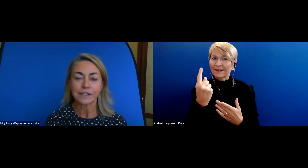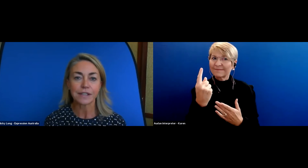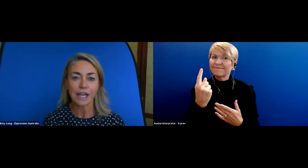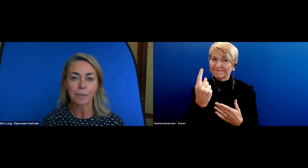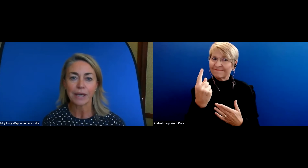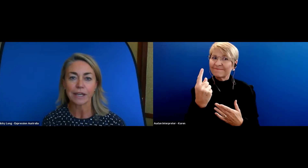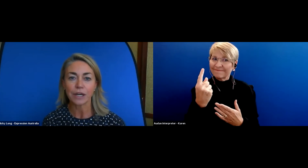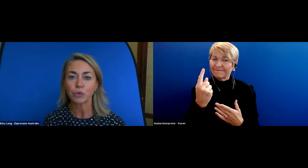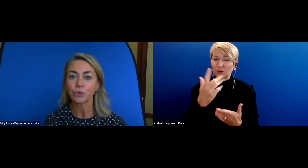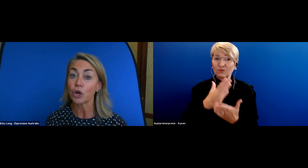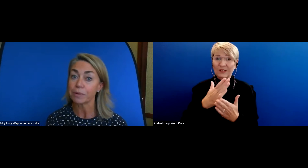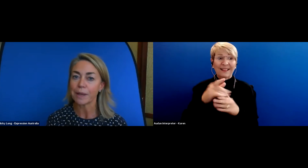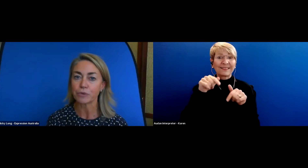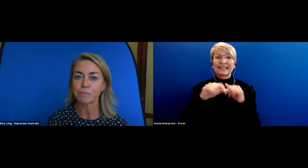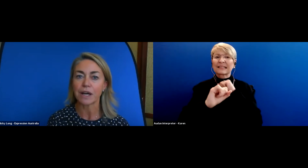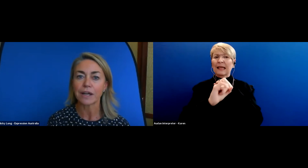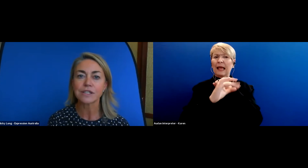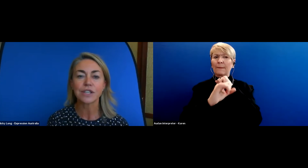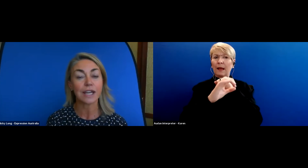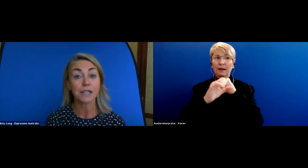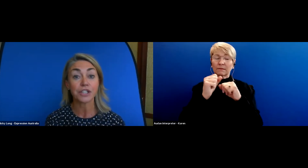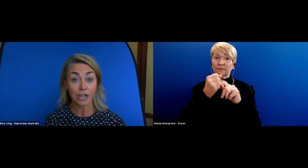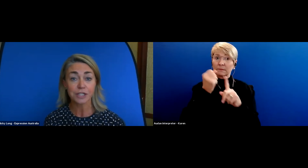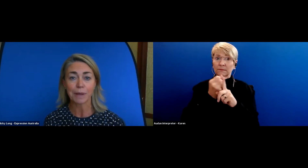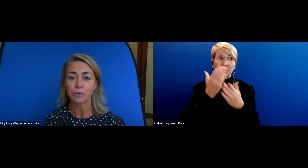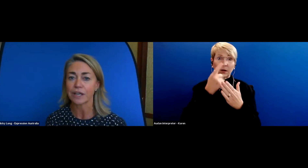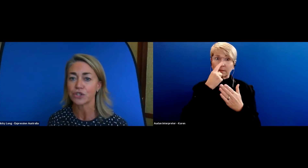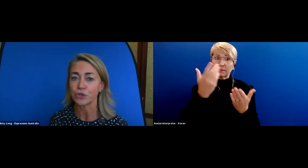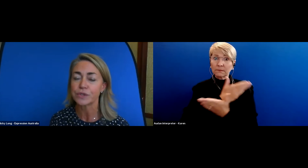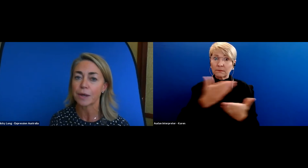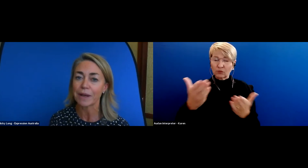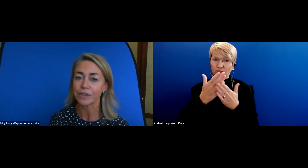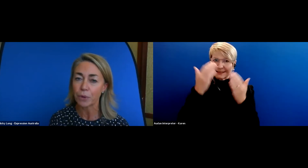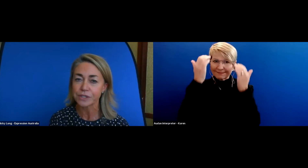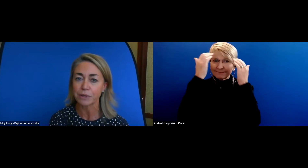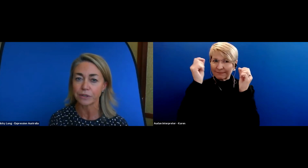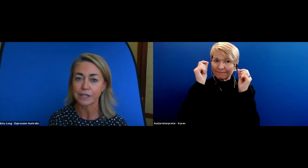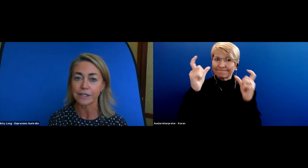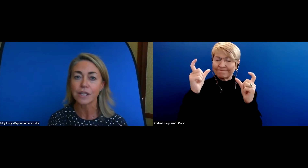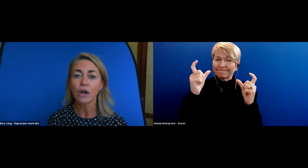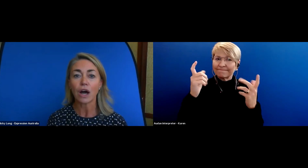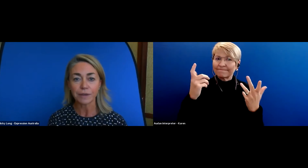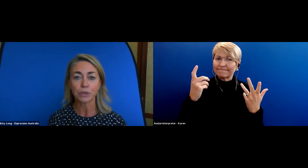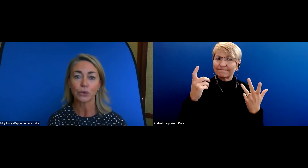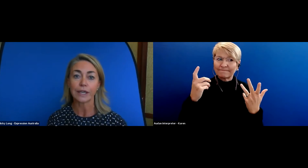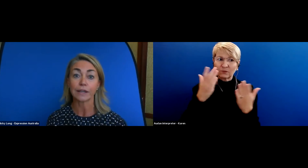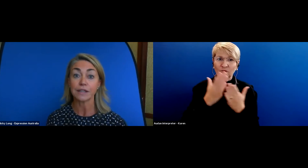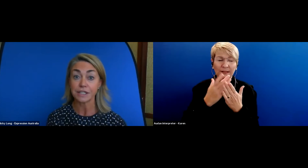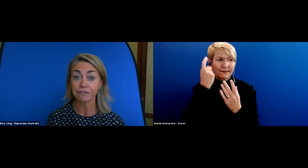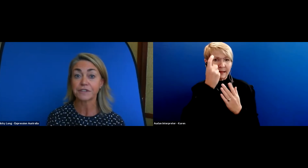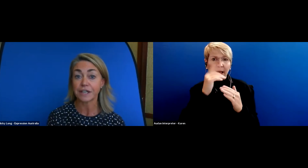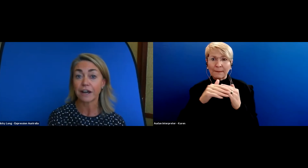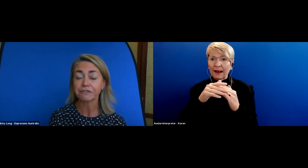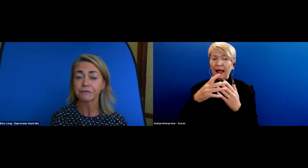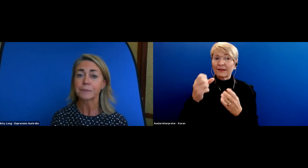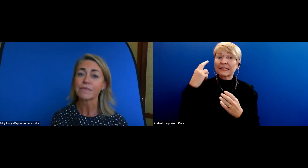that this campaign will open people's minds and change people's attitudes about the possibilities of employing